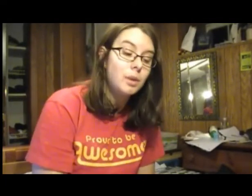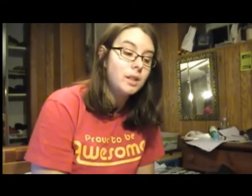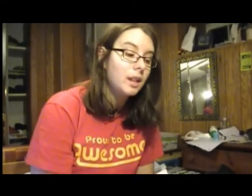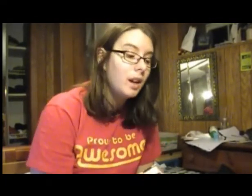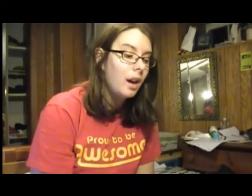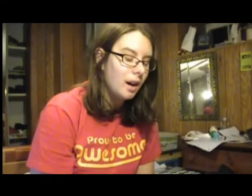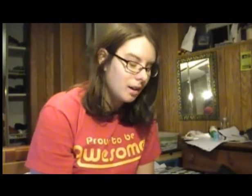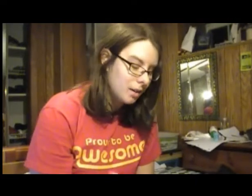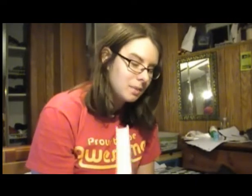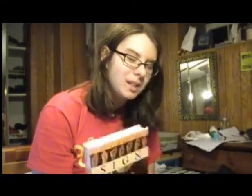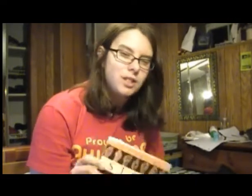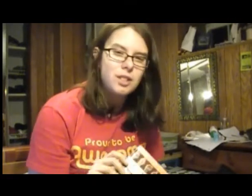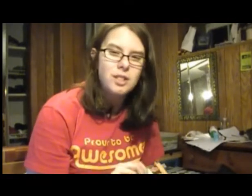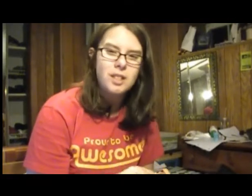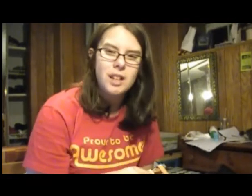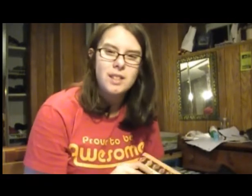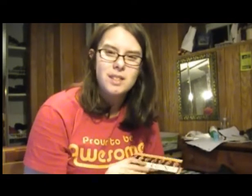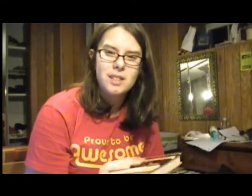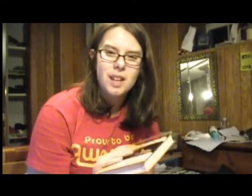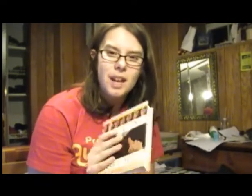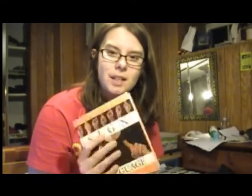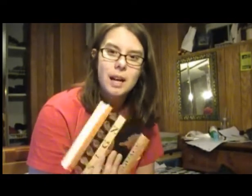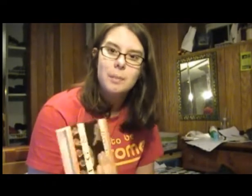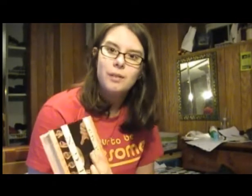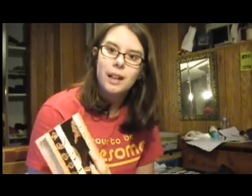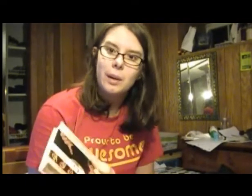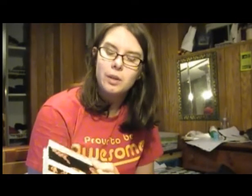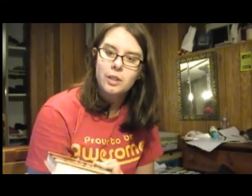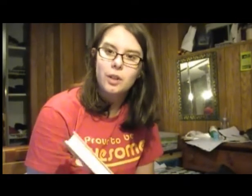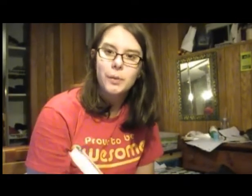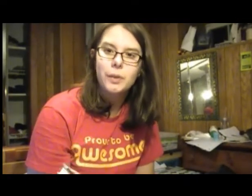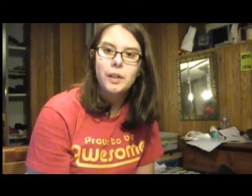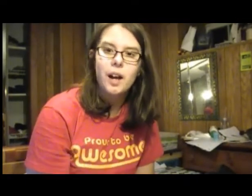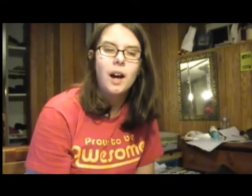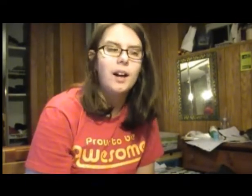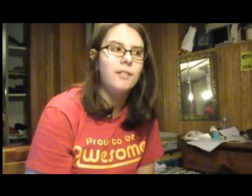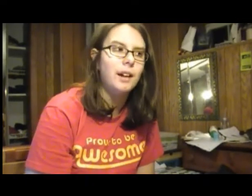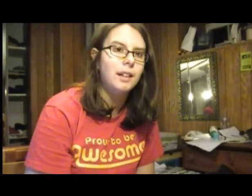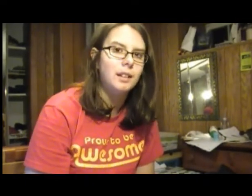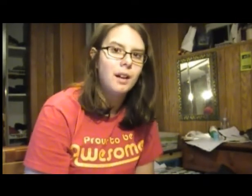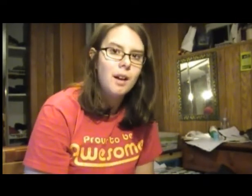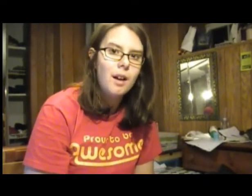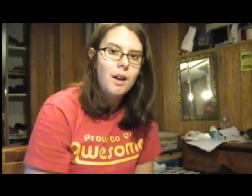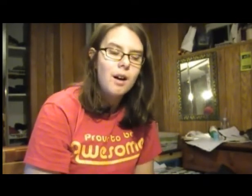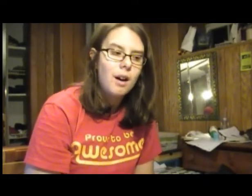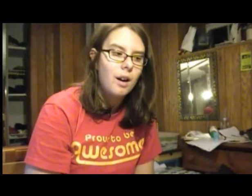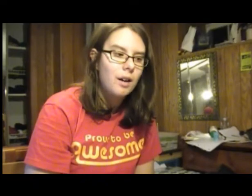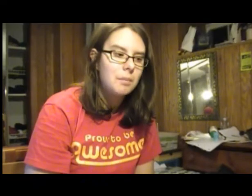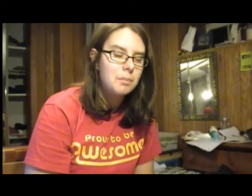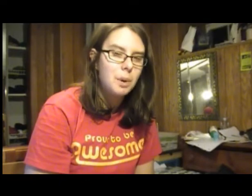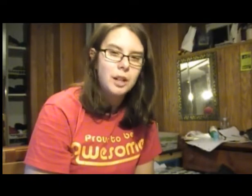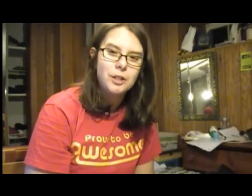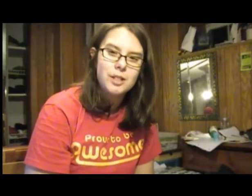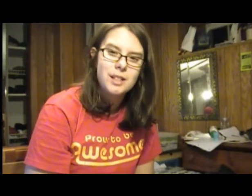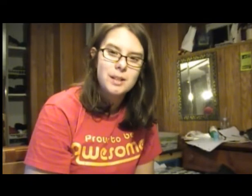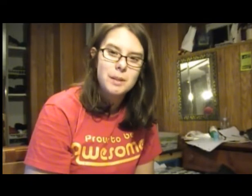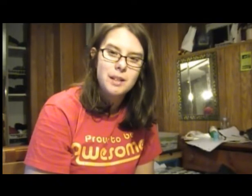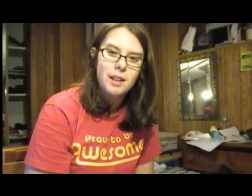point. It's a type of language and culture that I find more interesting to me than,